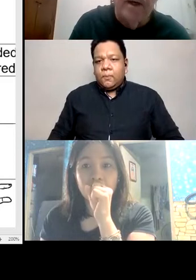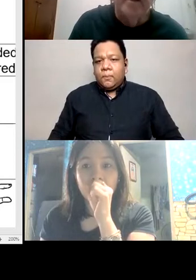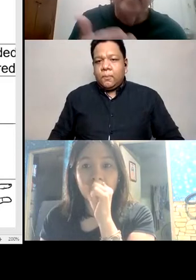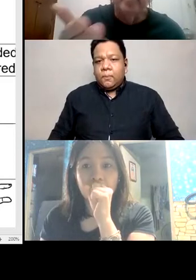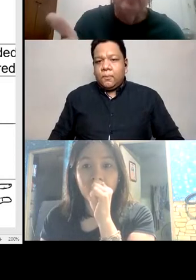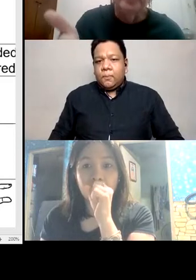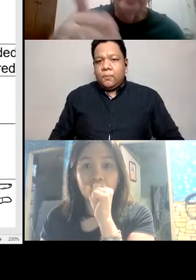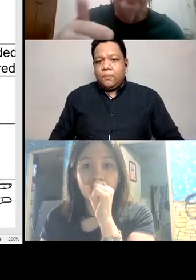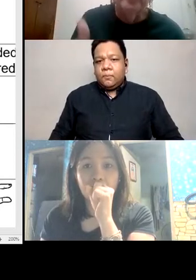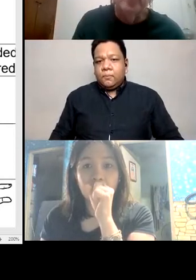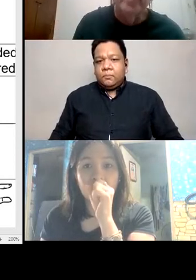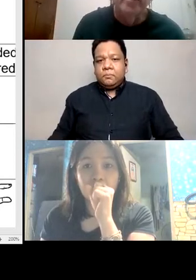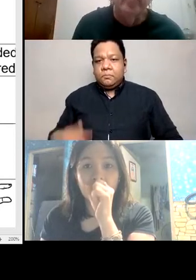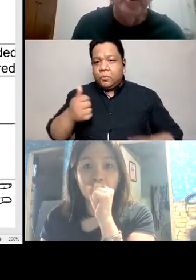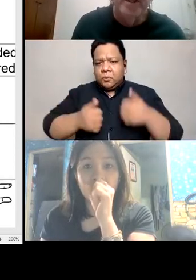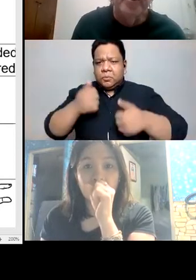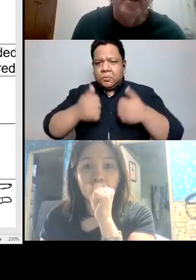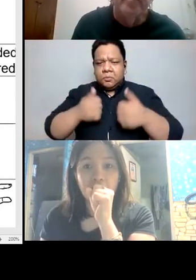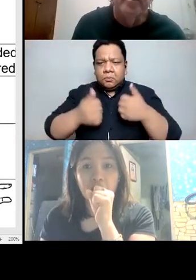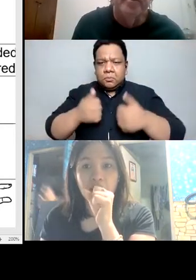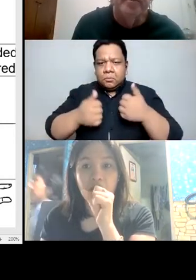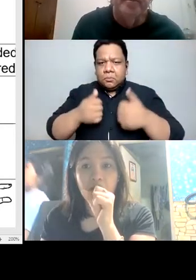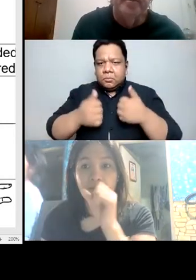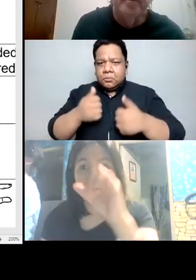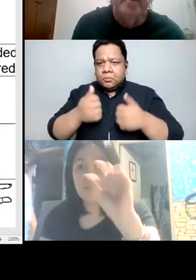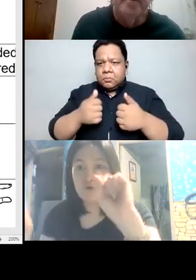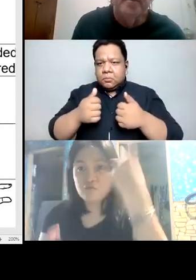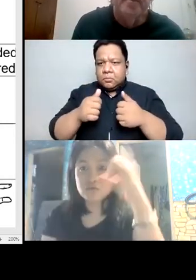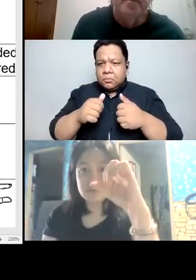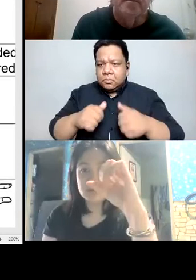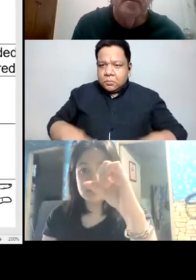Well, I can't tell. Which way are you starting it? Which hand shape?